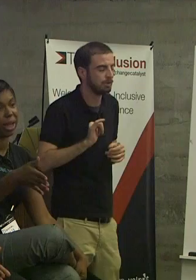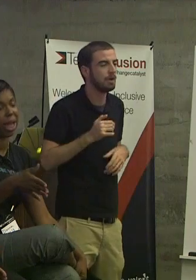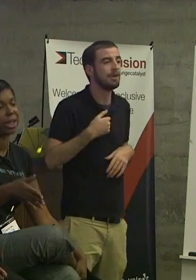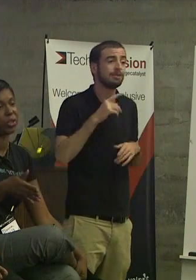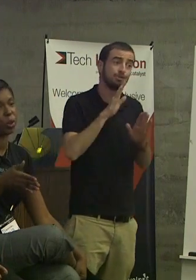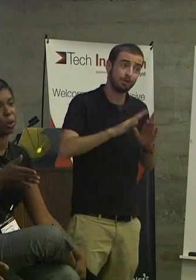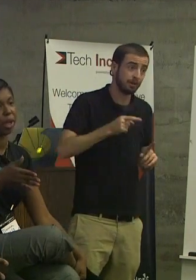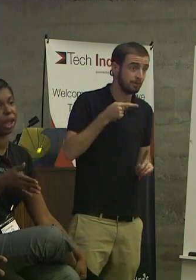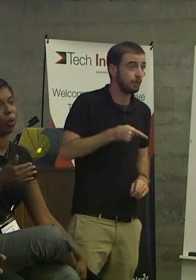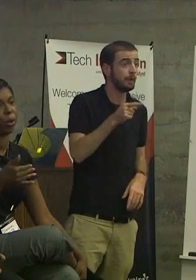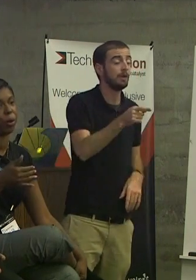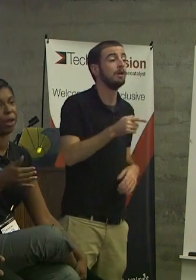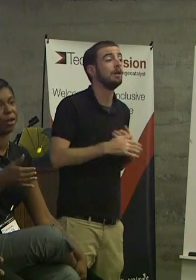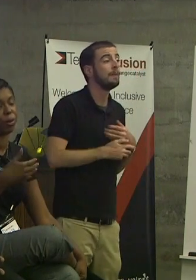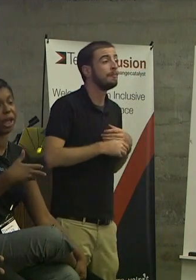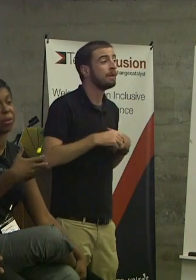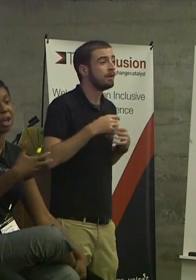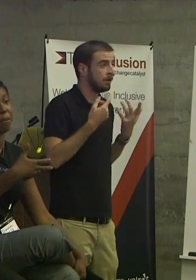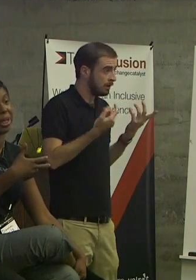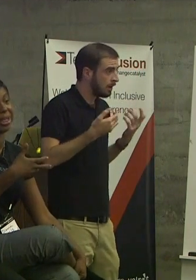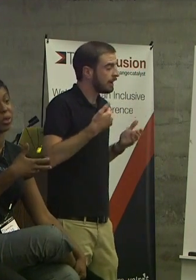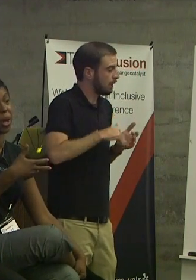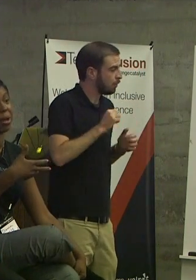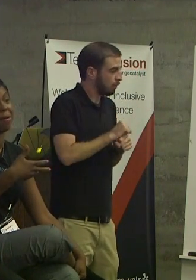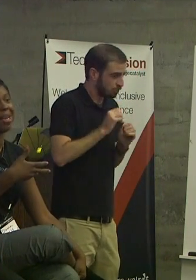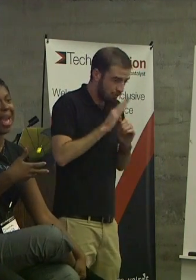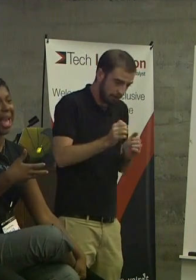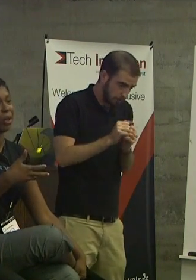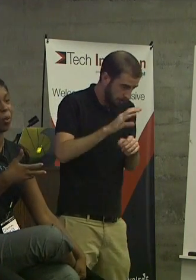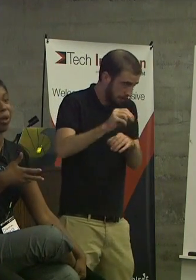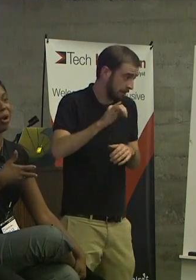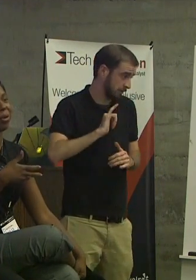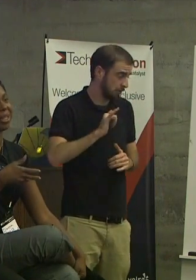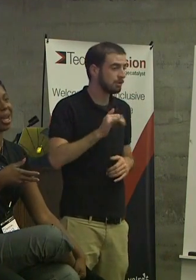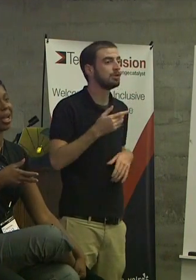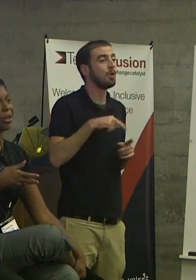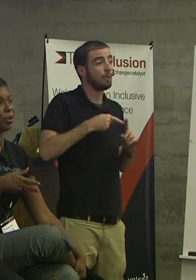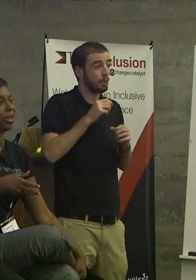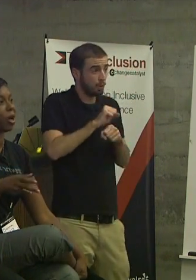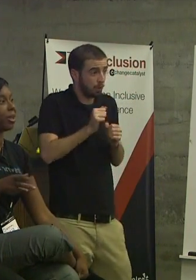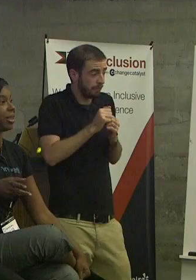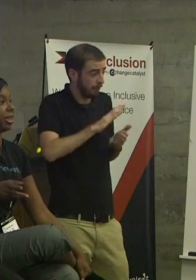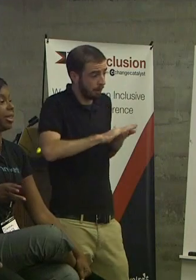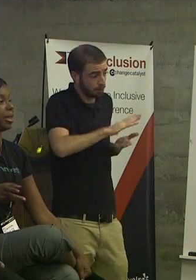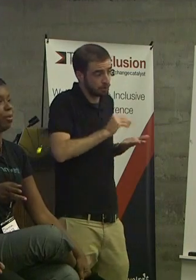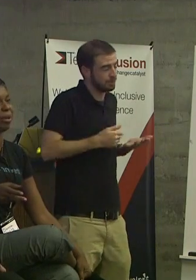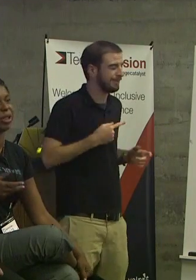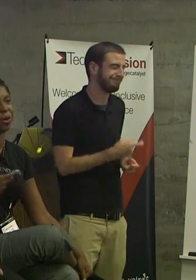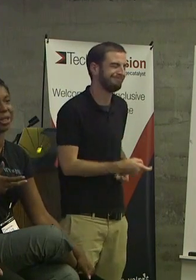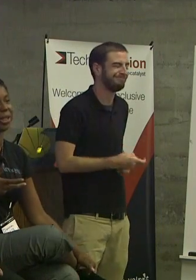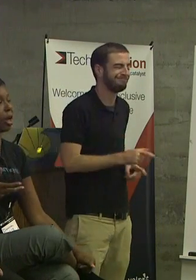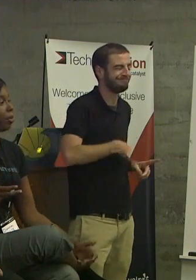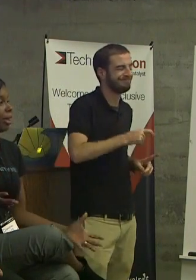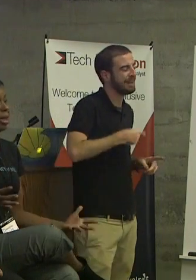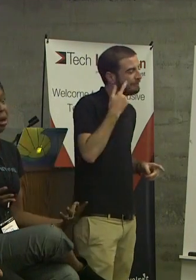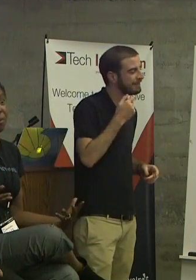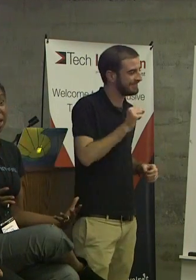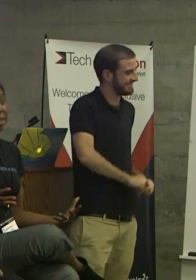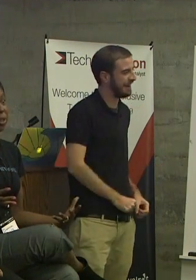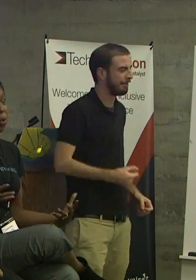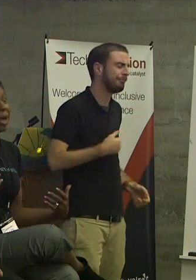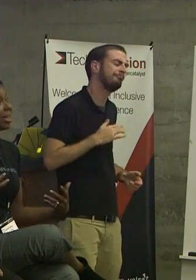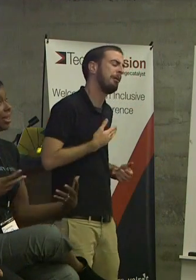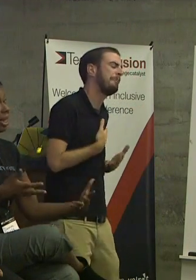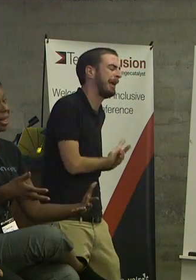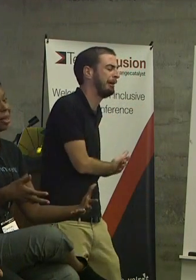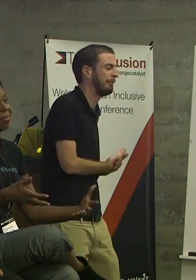excellent point. And so, again, we're working directly with companies as well. And when we work with these college students, I always tease them because we're in the South. We're like, these are our